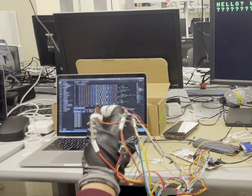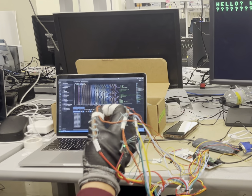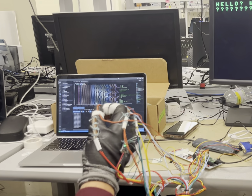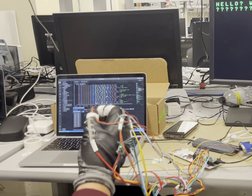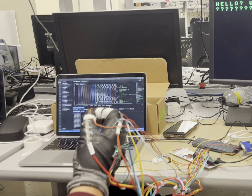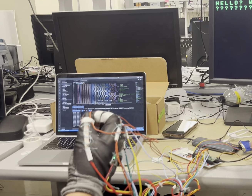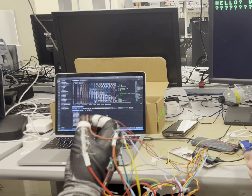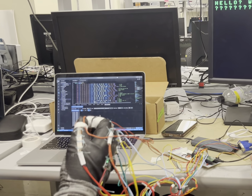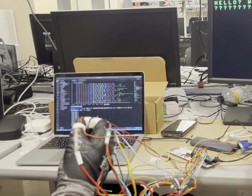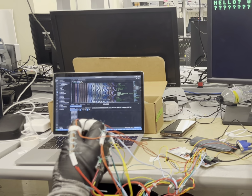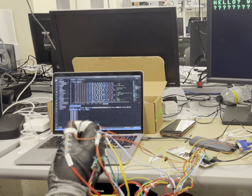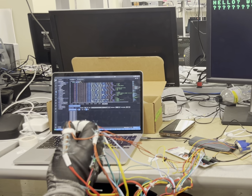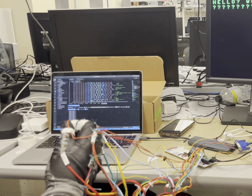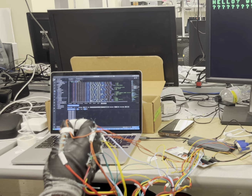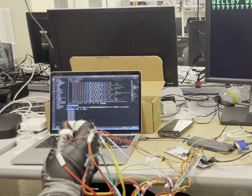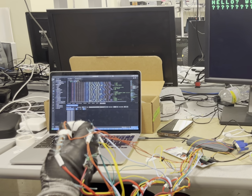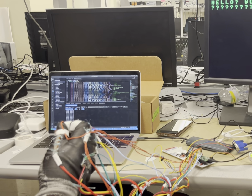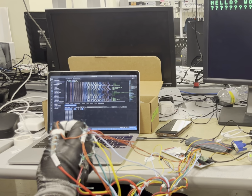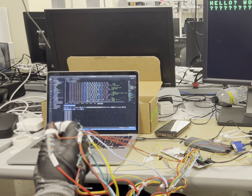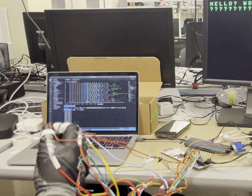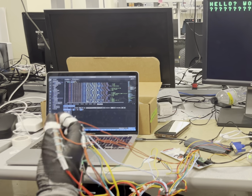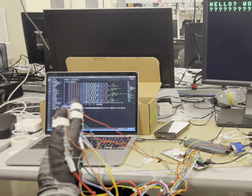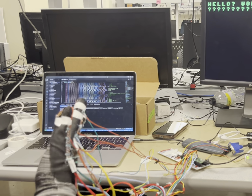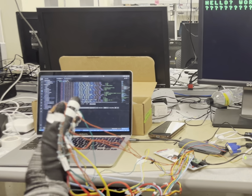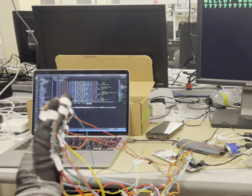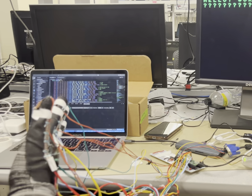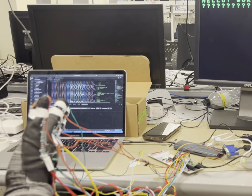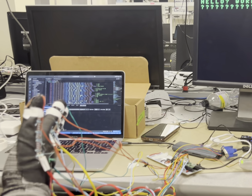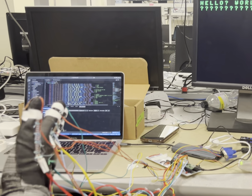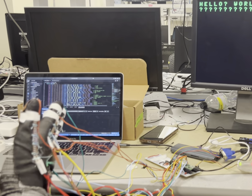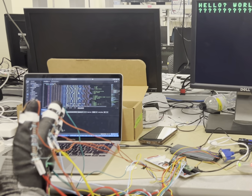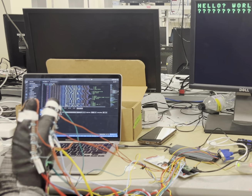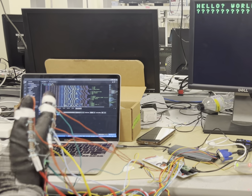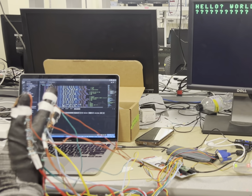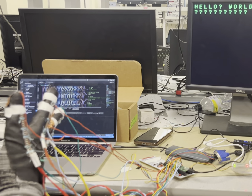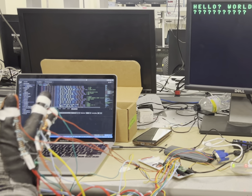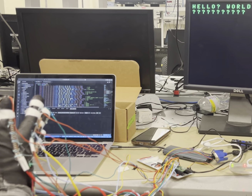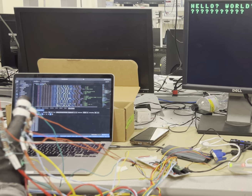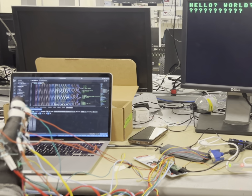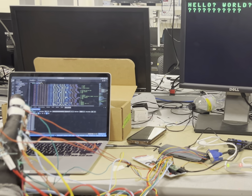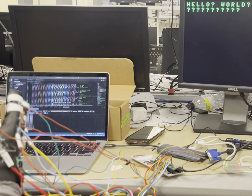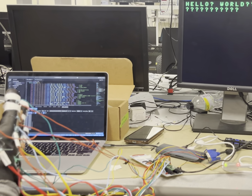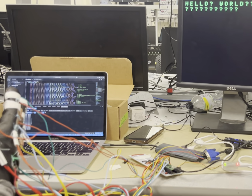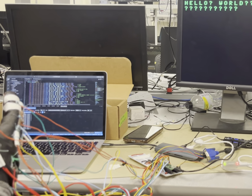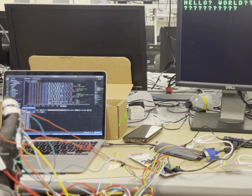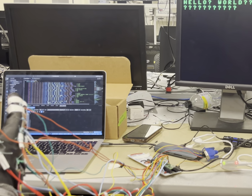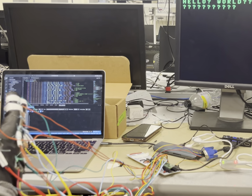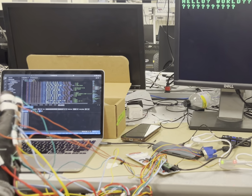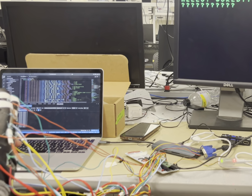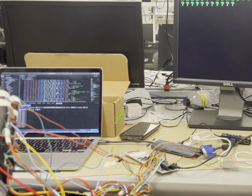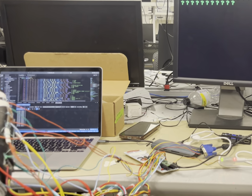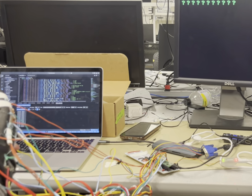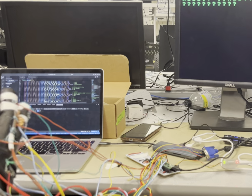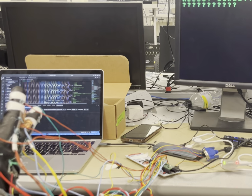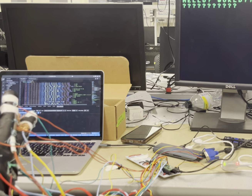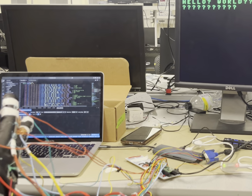Yeah. Awesome. Were you all familiar with American Sign Language before this project, or did you learn a lot of it through the project? Okay,